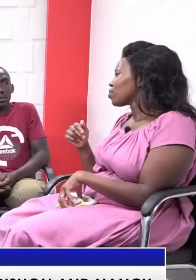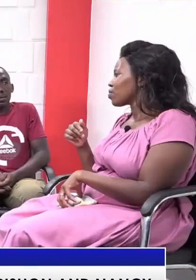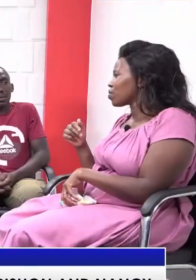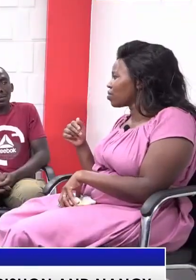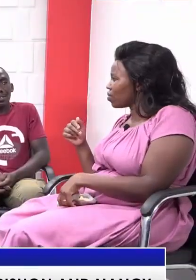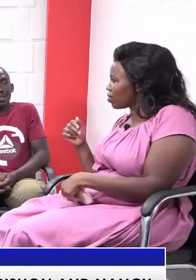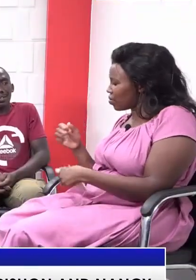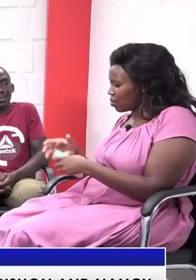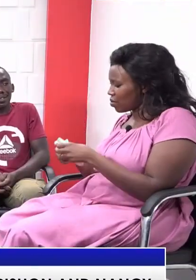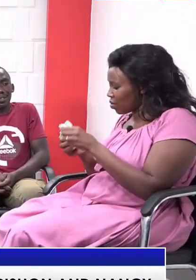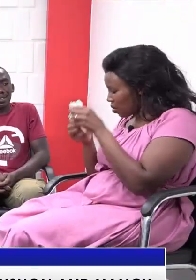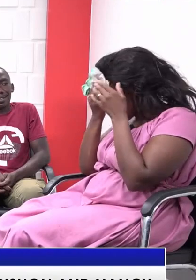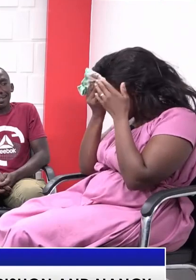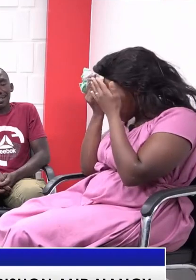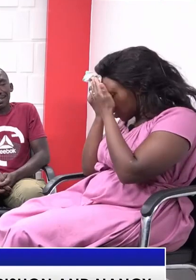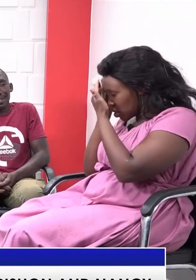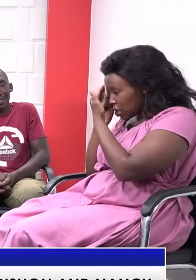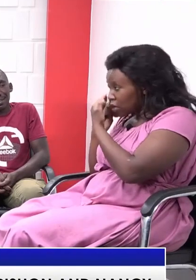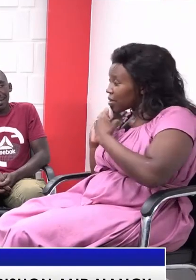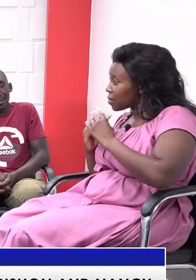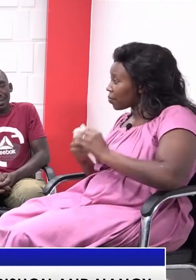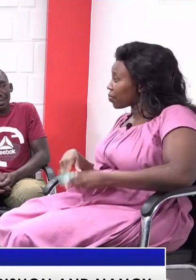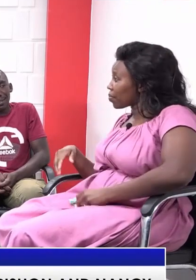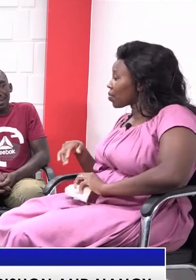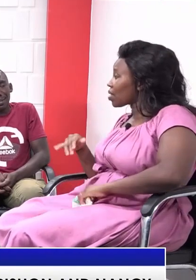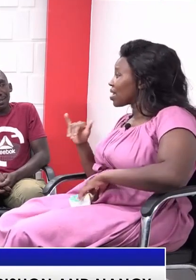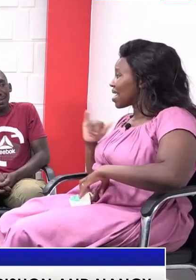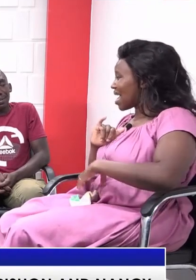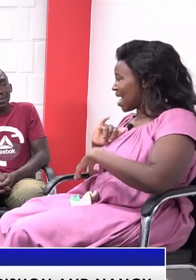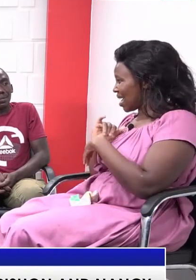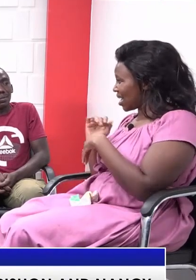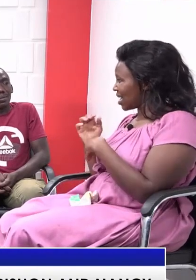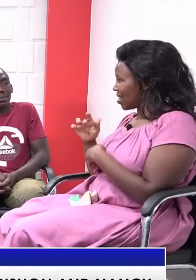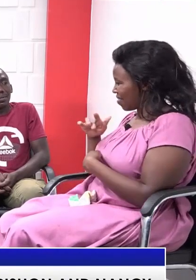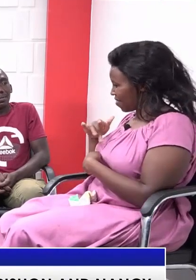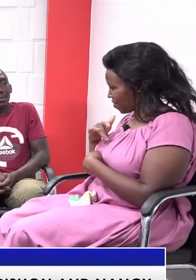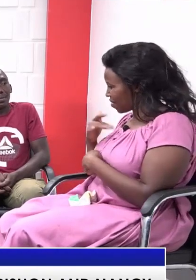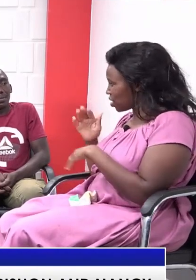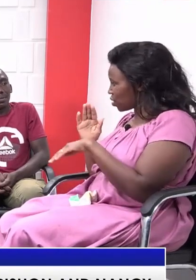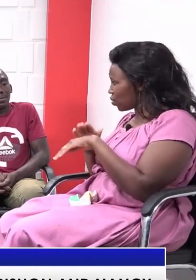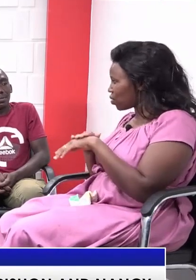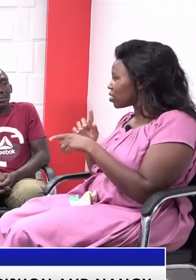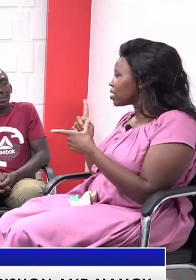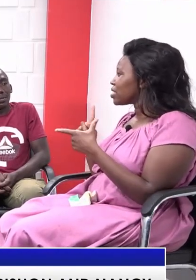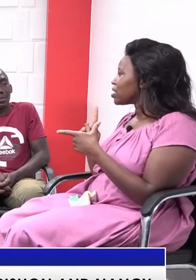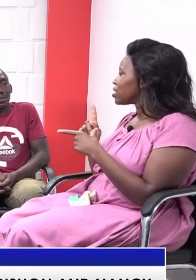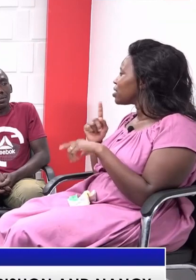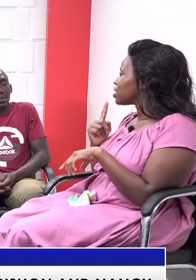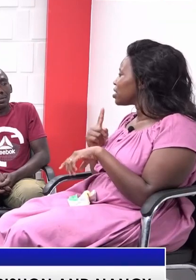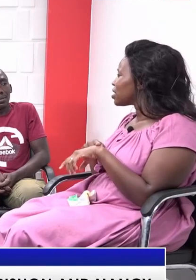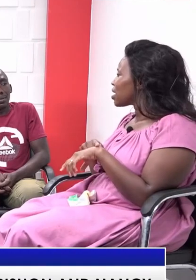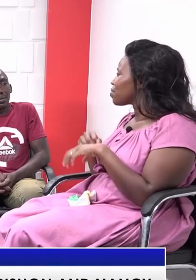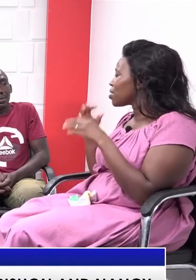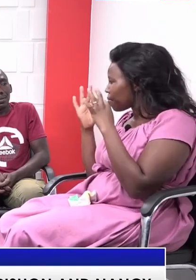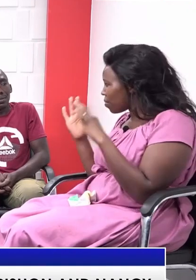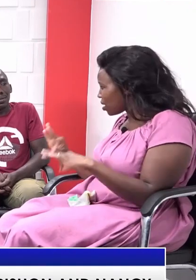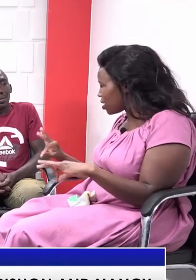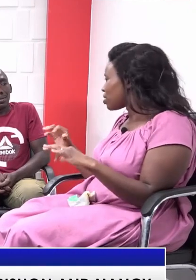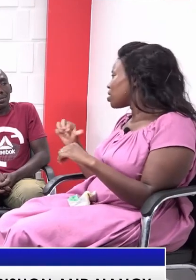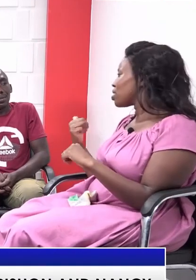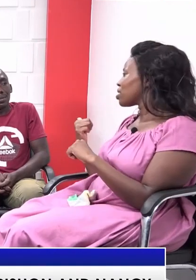into other people's faces. And tunaangalia mtu akona a certain need sa ingine, mtu